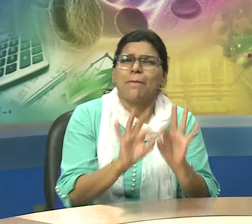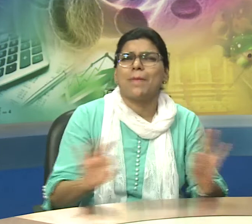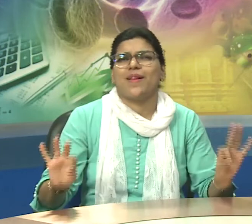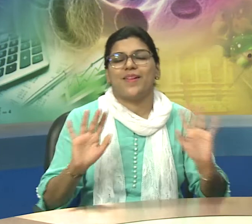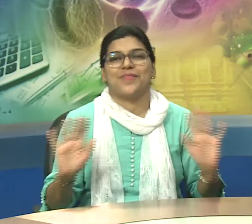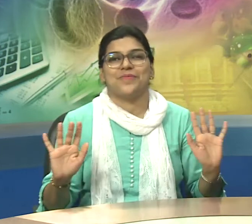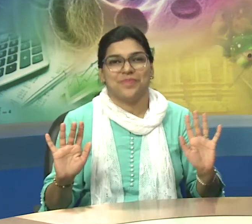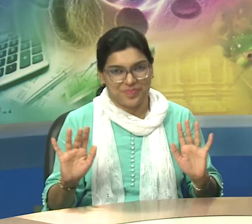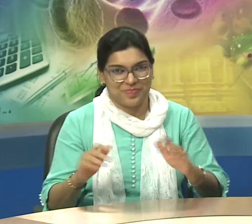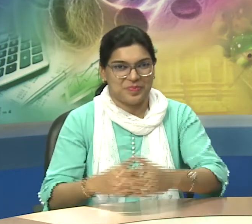his music.